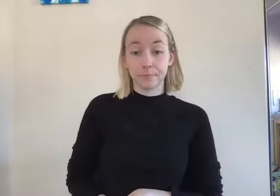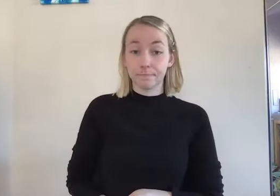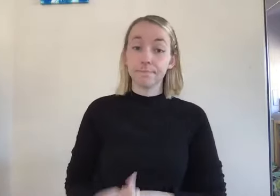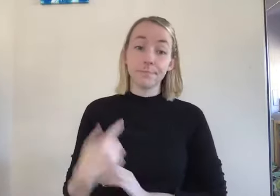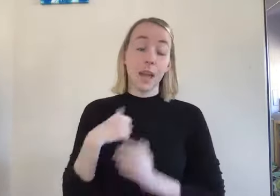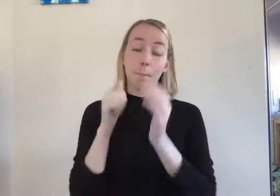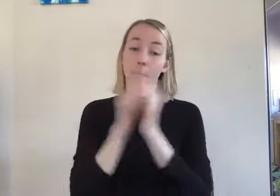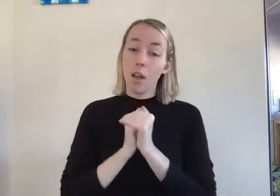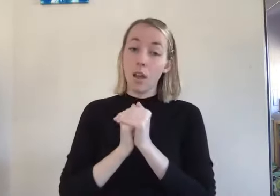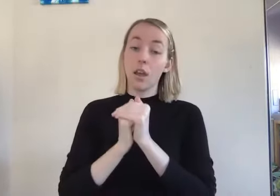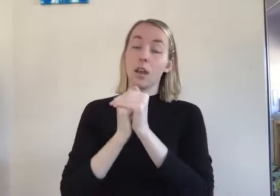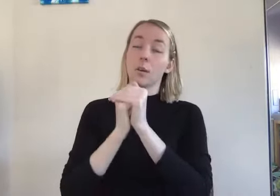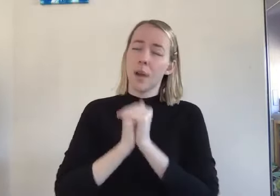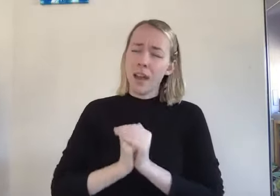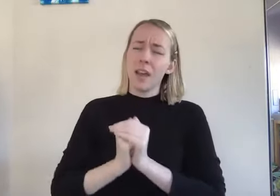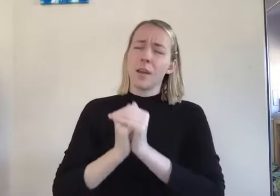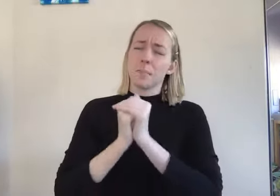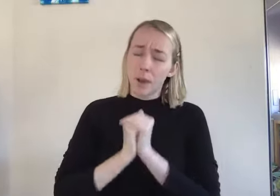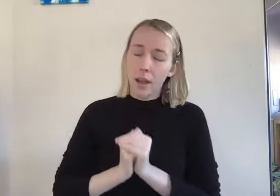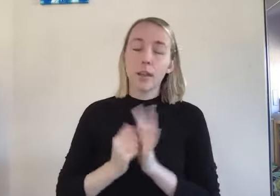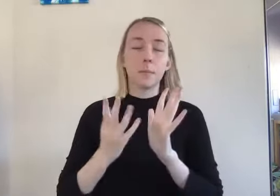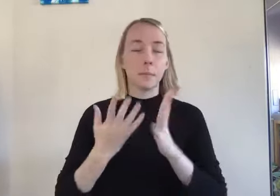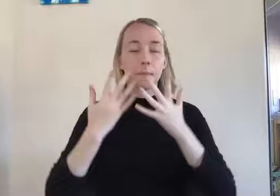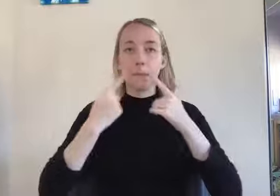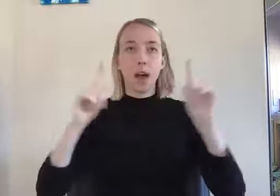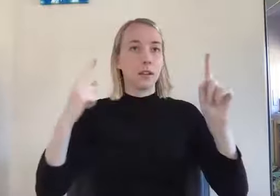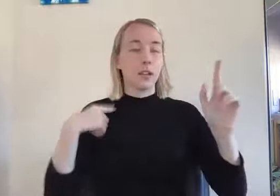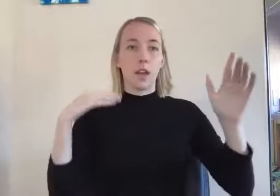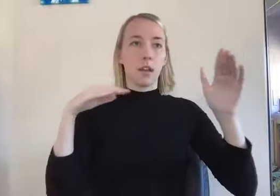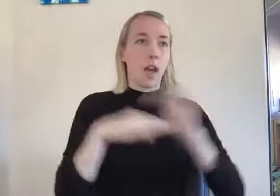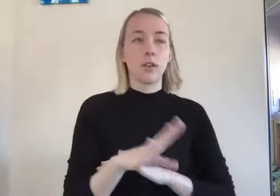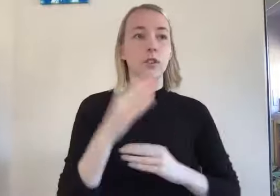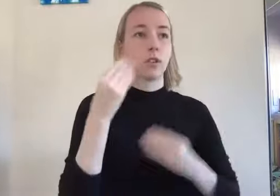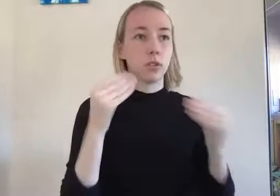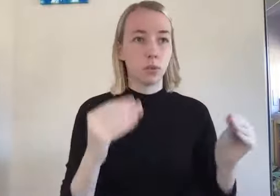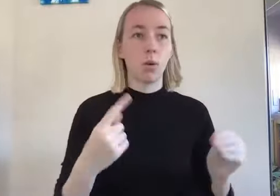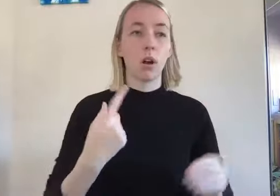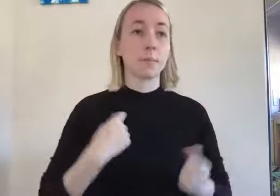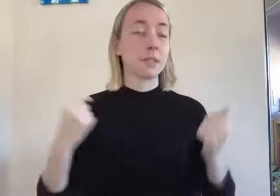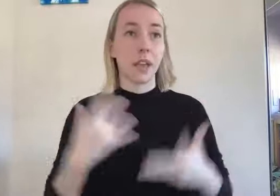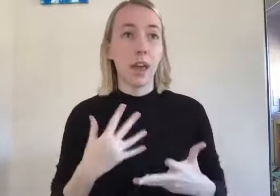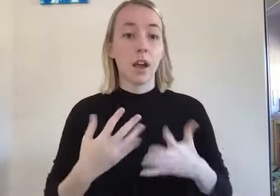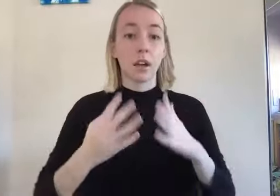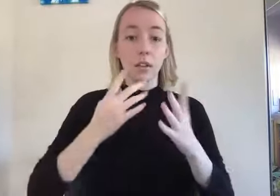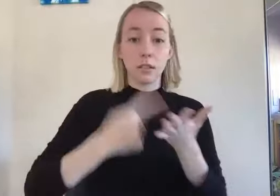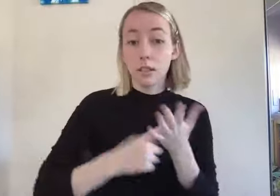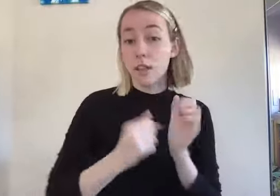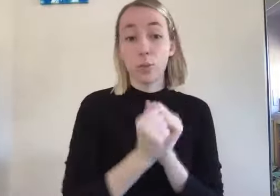back. But I prayed and prayed, and I walked in the place scared to death, talked to the manager,